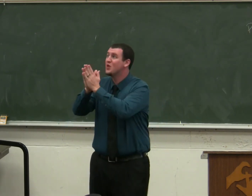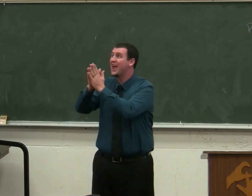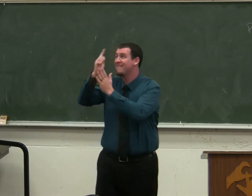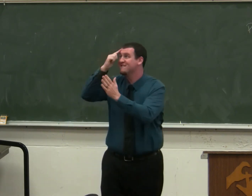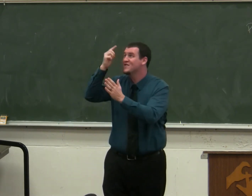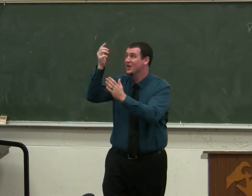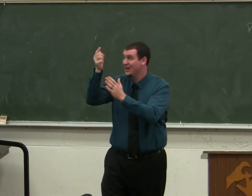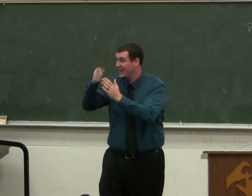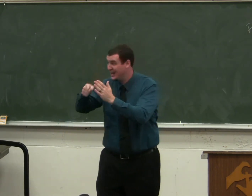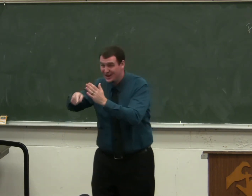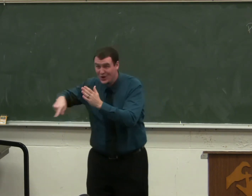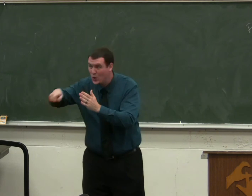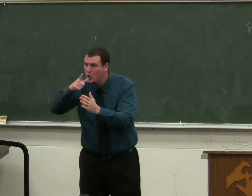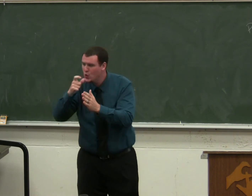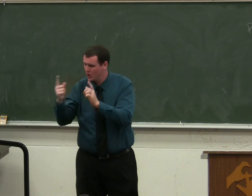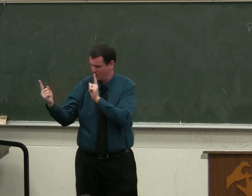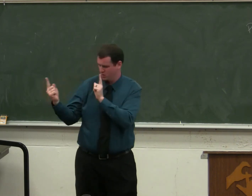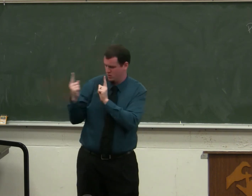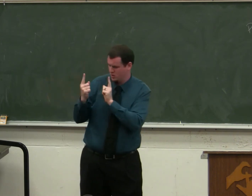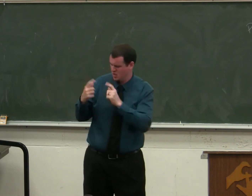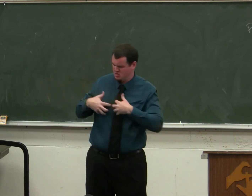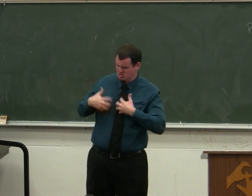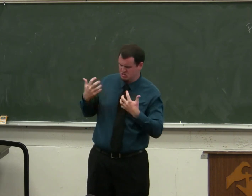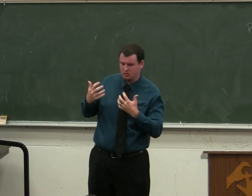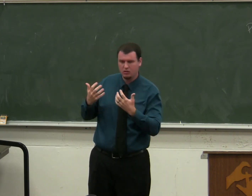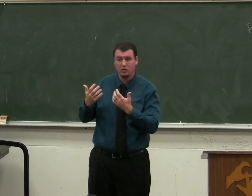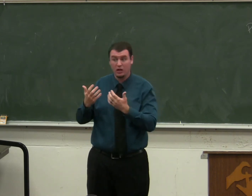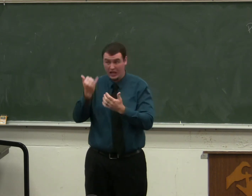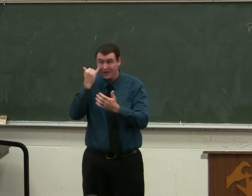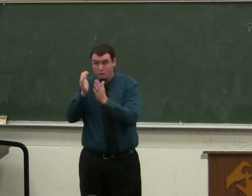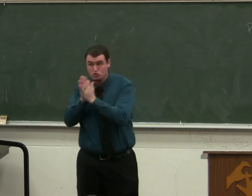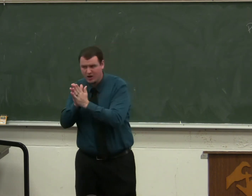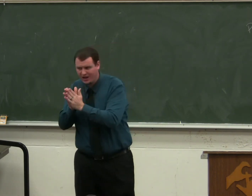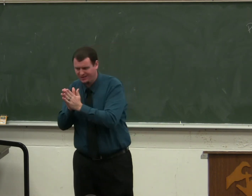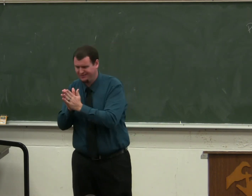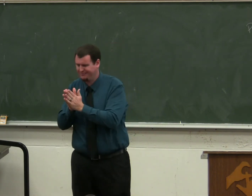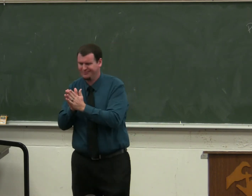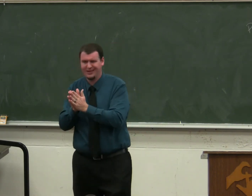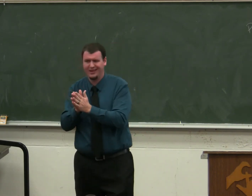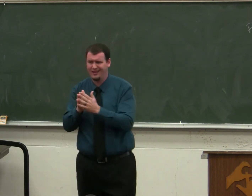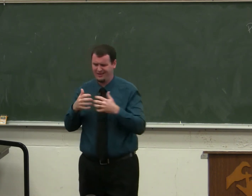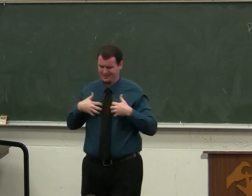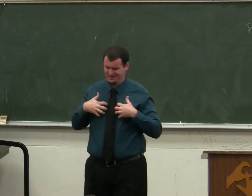you pray for that person. A person comes up to you and you feel anger